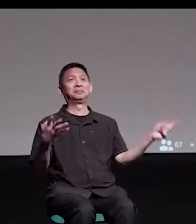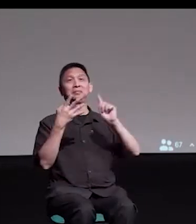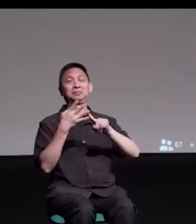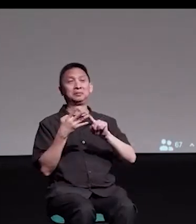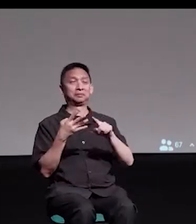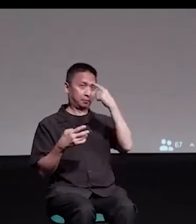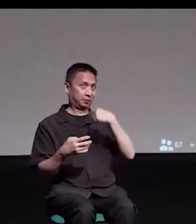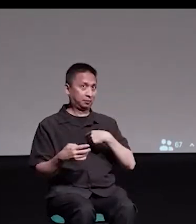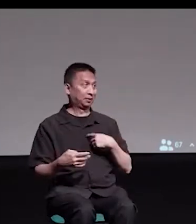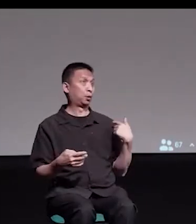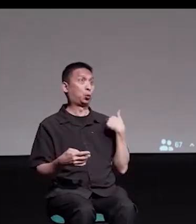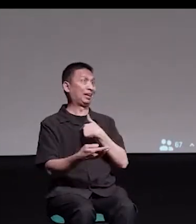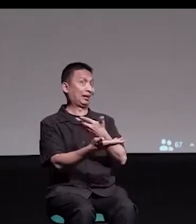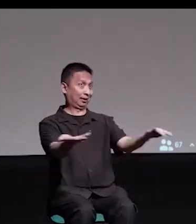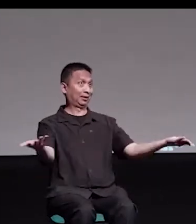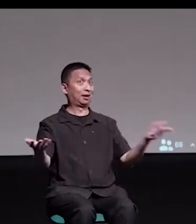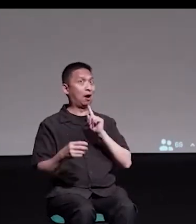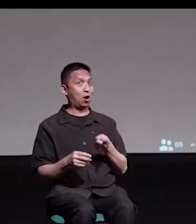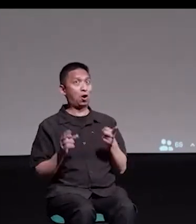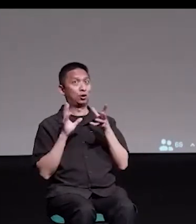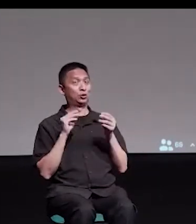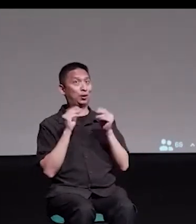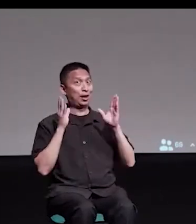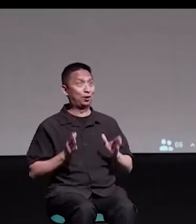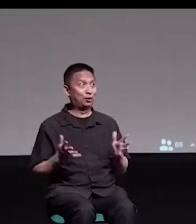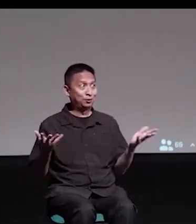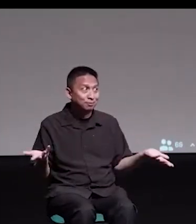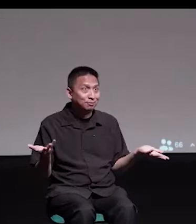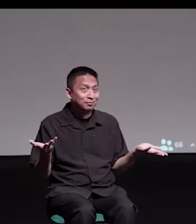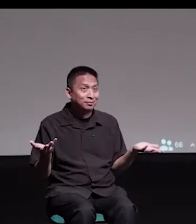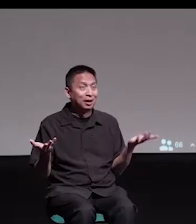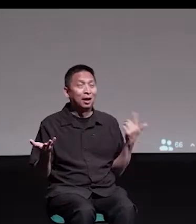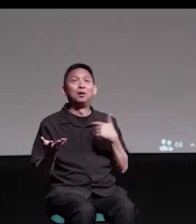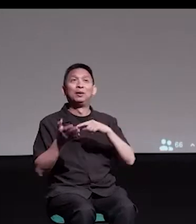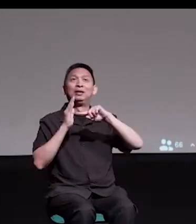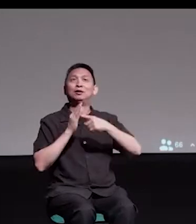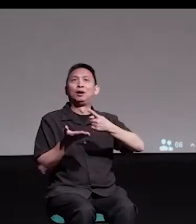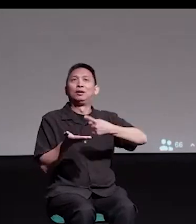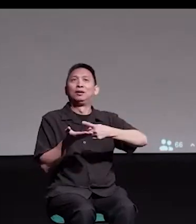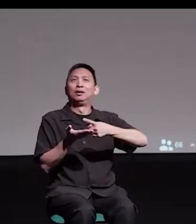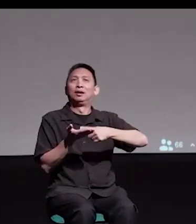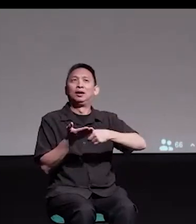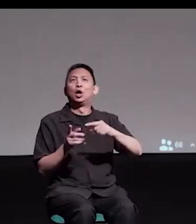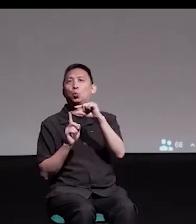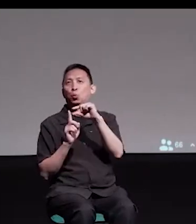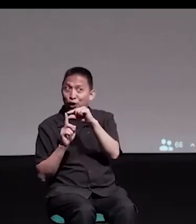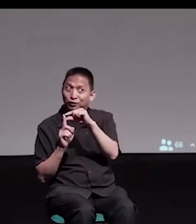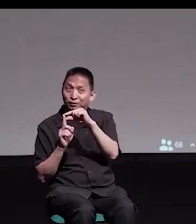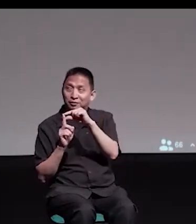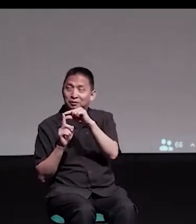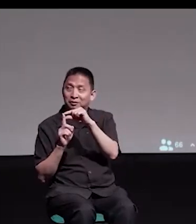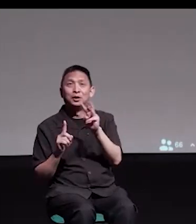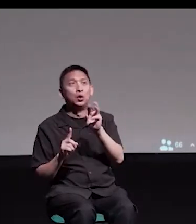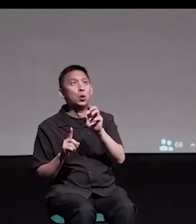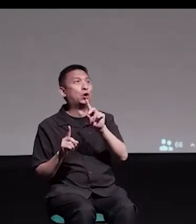We're storytellers, right? So we started out this conversation talking a little bit about words, which is a